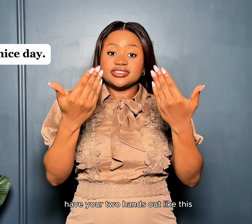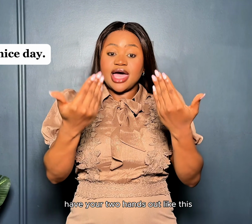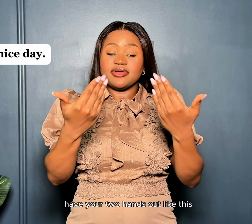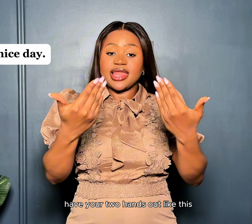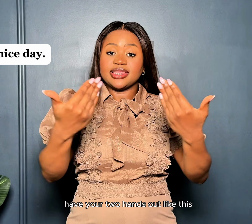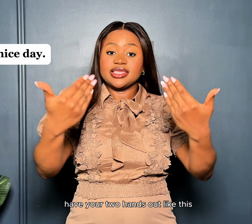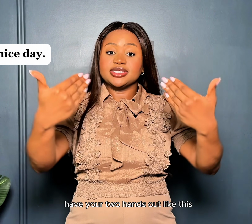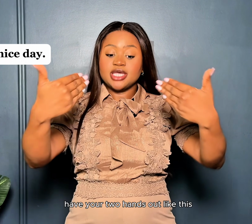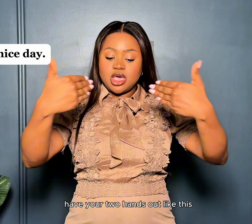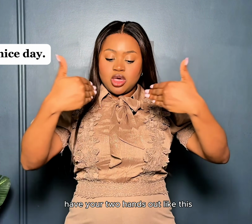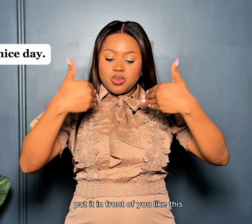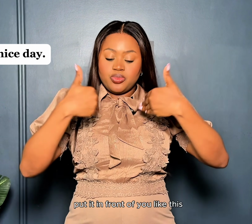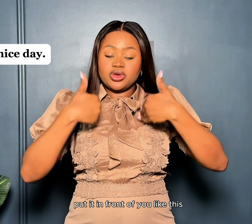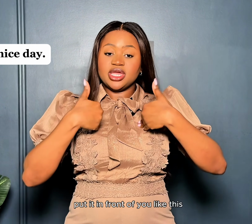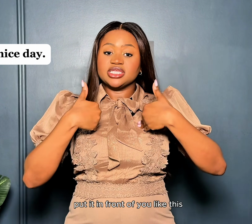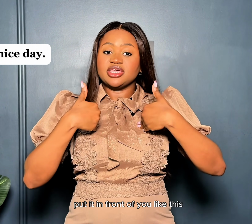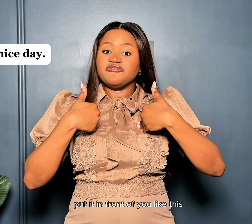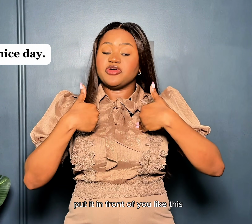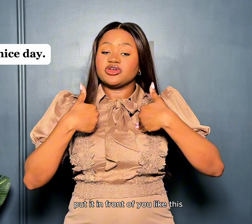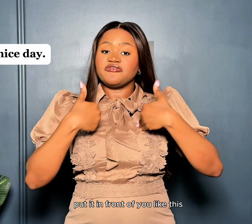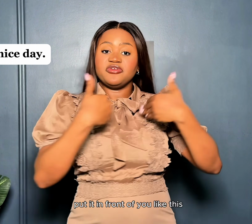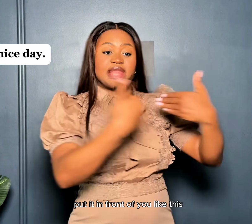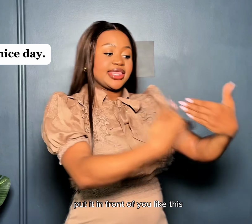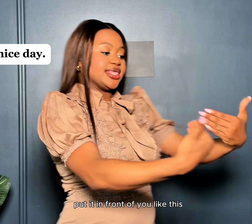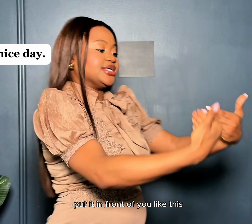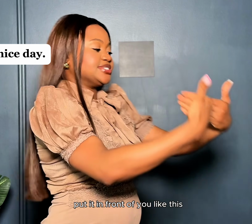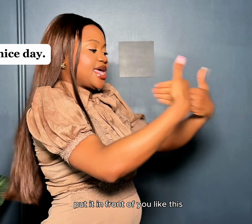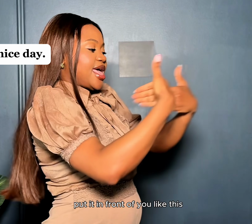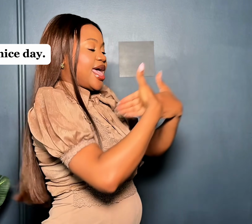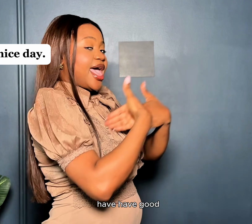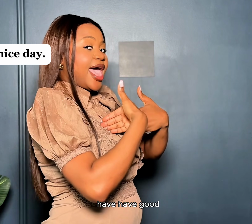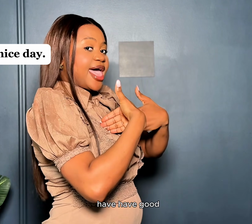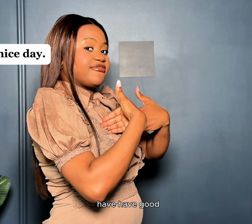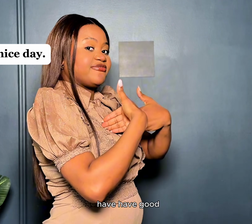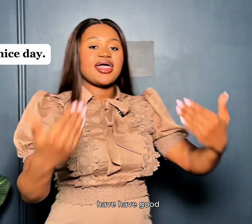out like this, put it in front of you like this. Have.